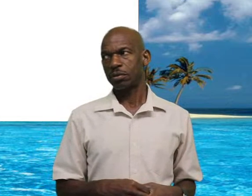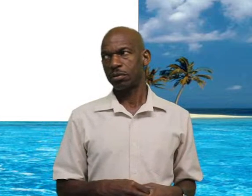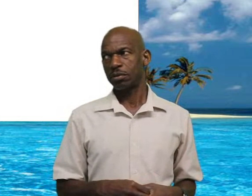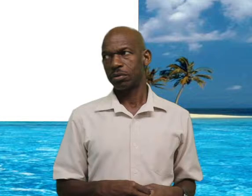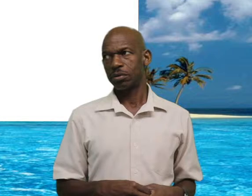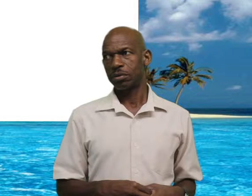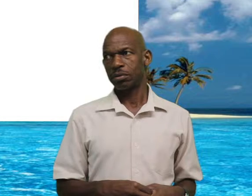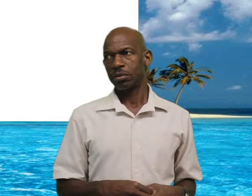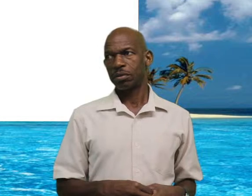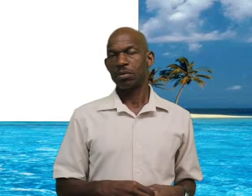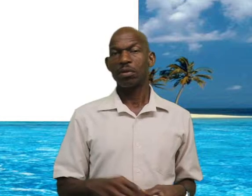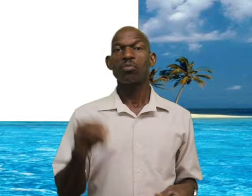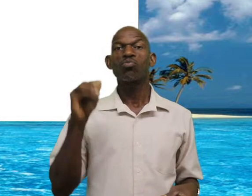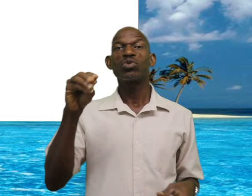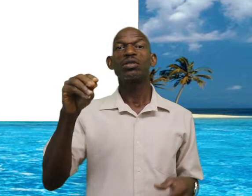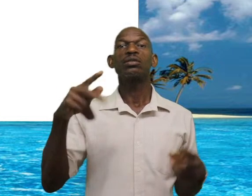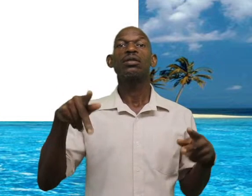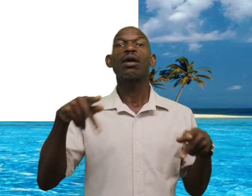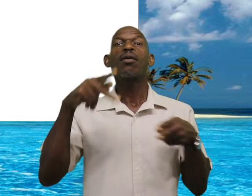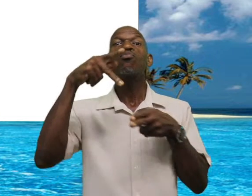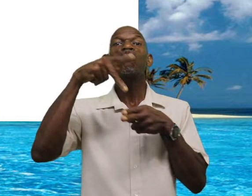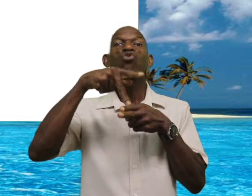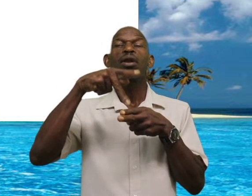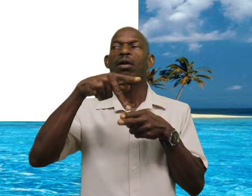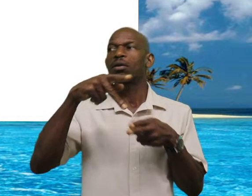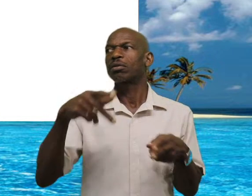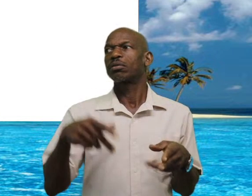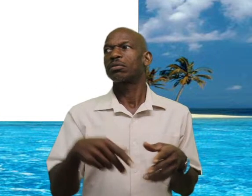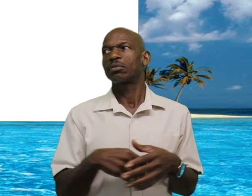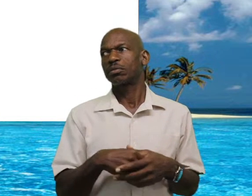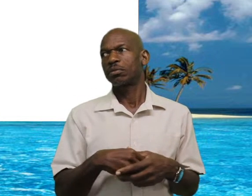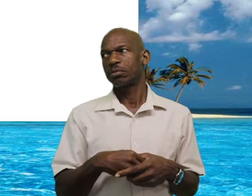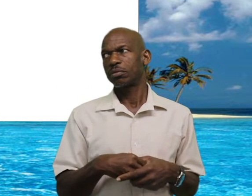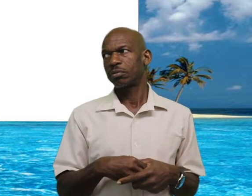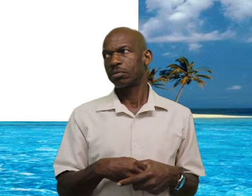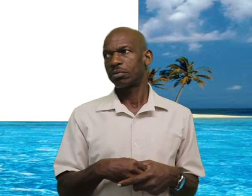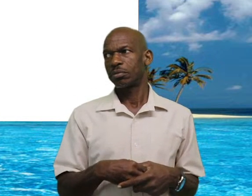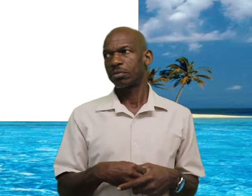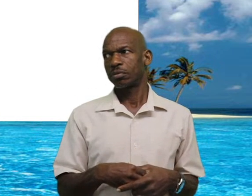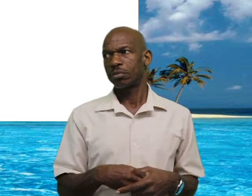you have to put in a pronoun and then put the word bowl.